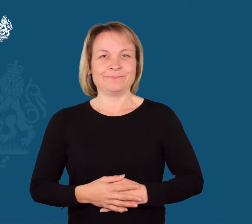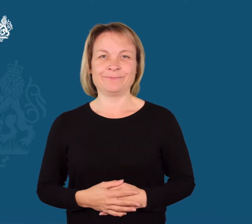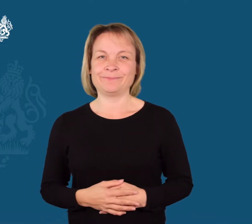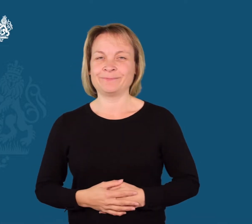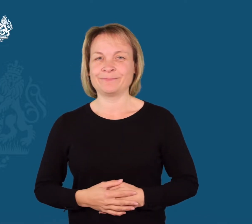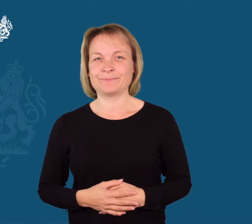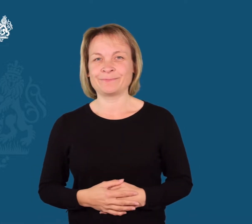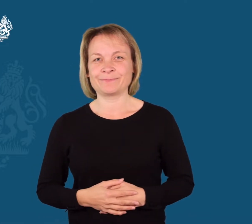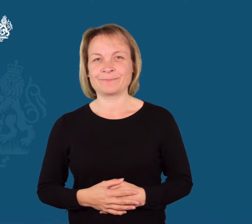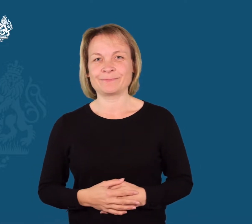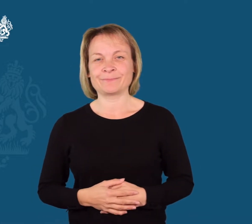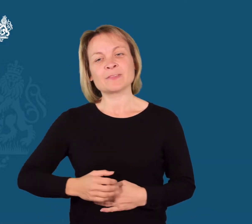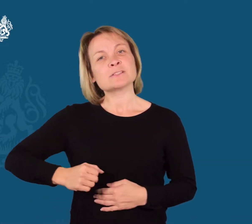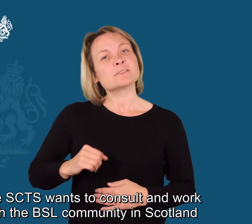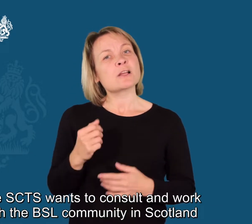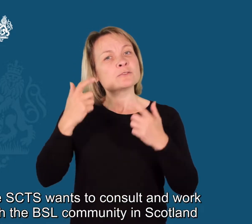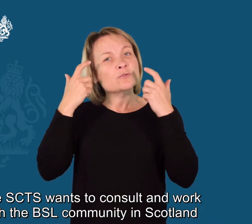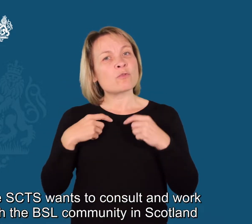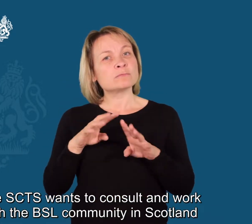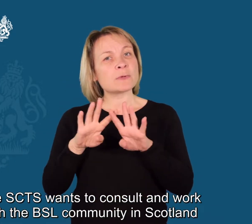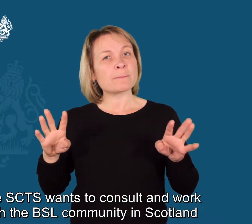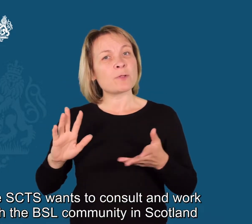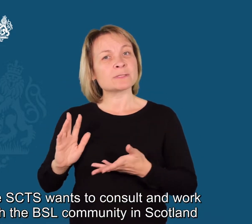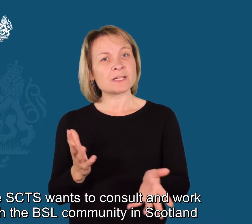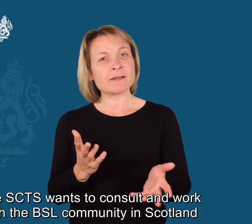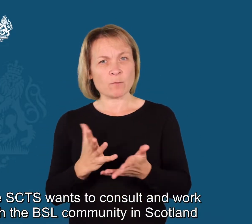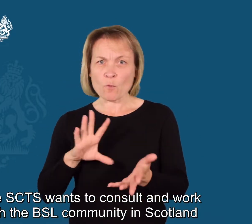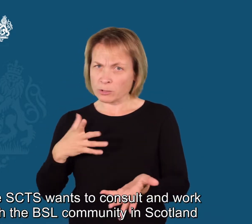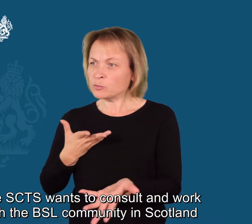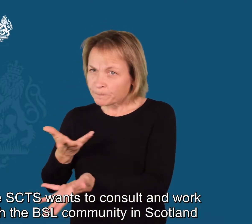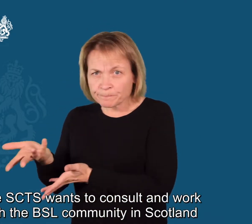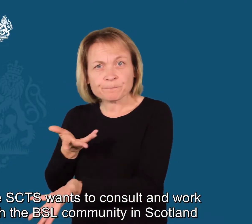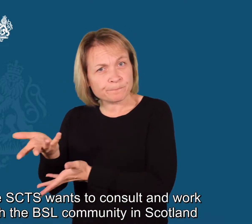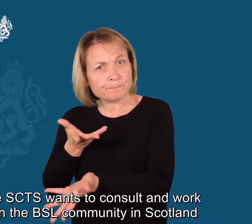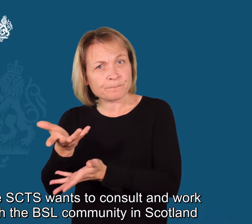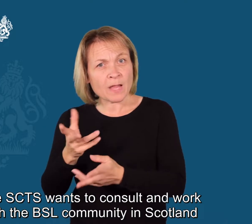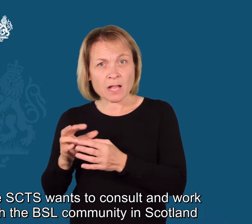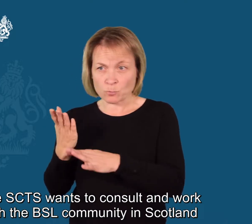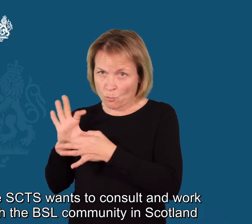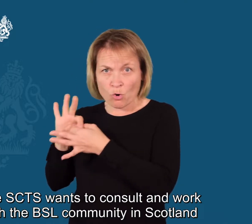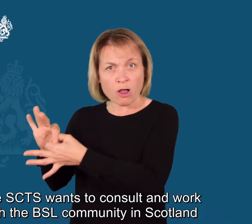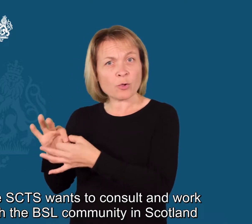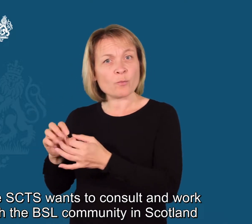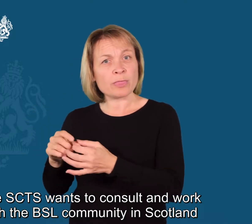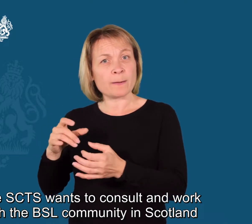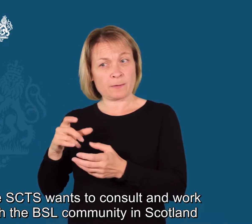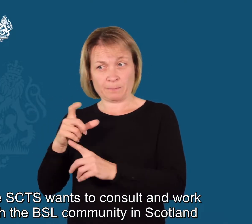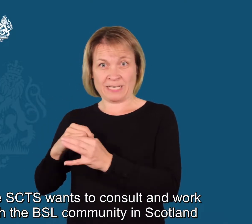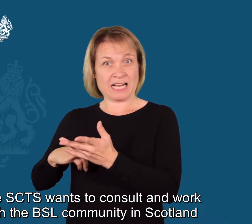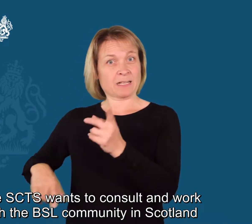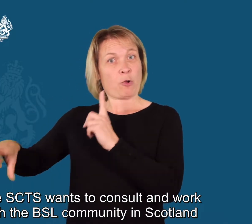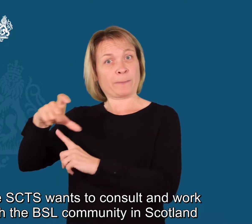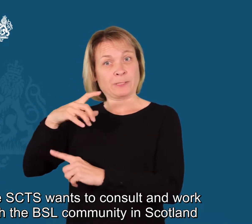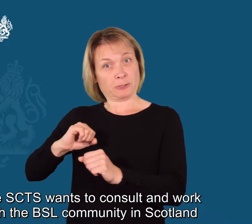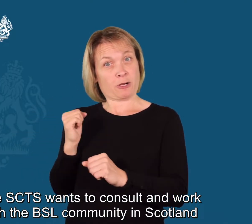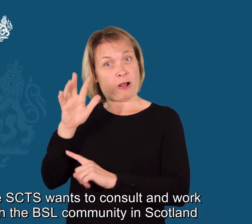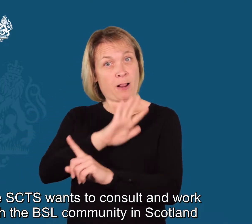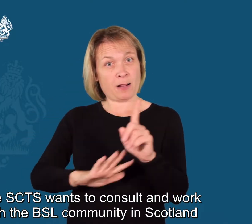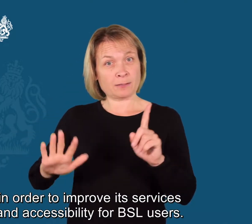The SCTS wants to consult and work with the BSL community in Scotland in order to improve its services and accessibility